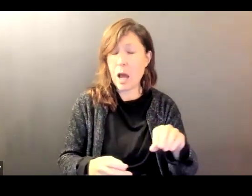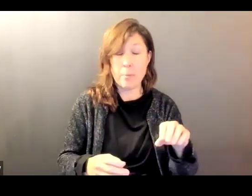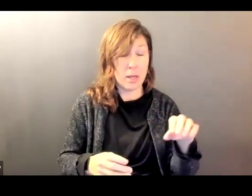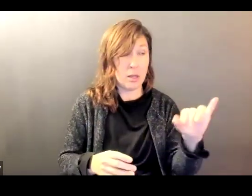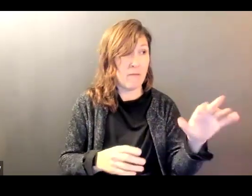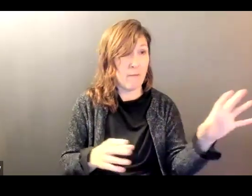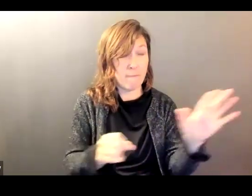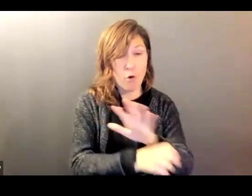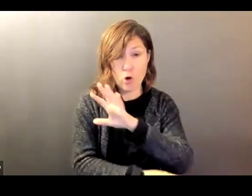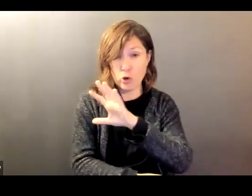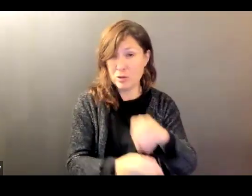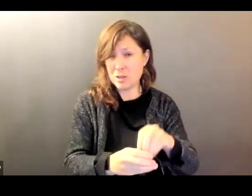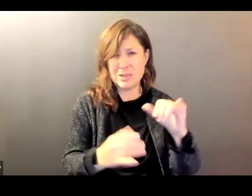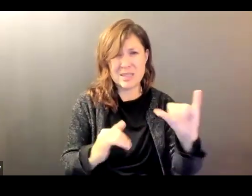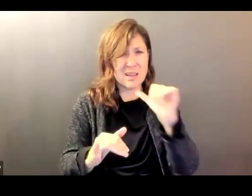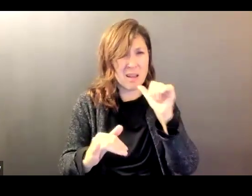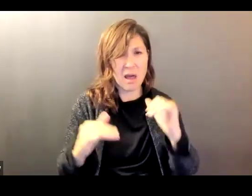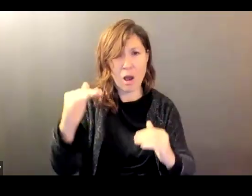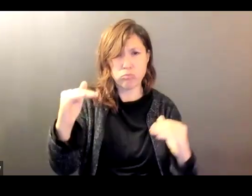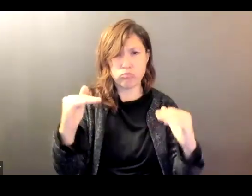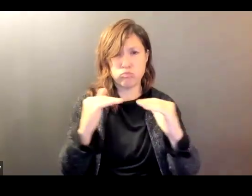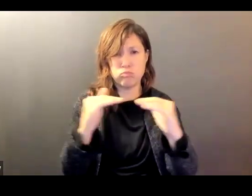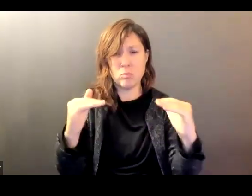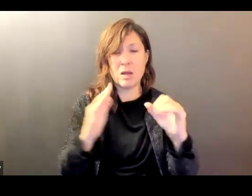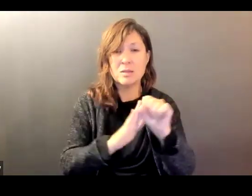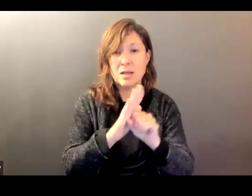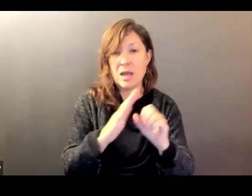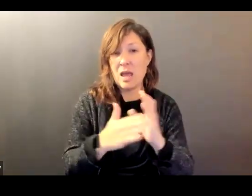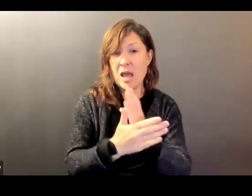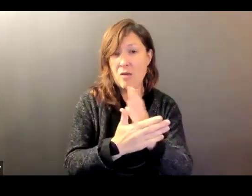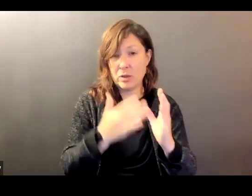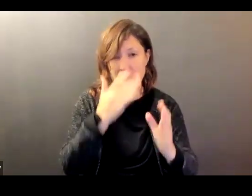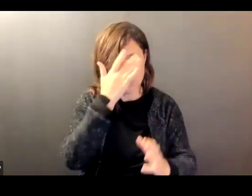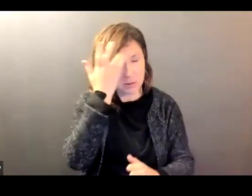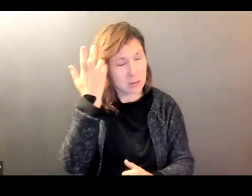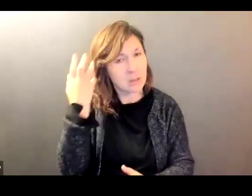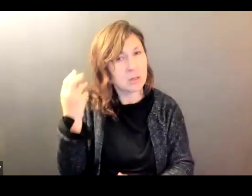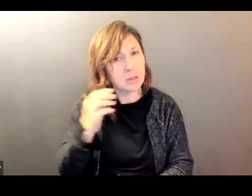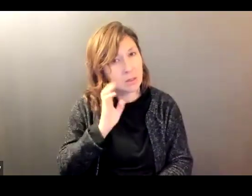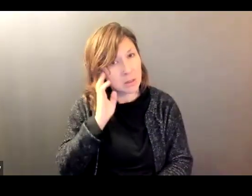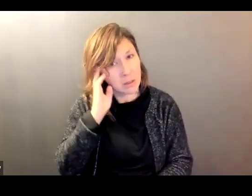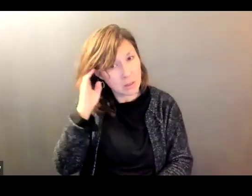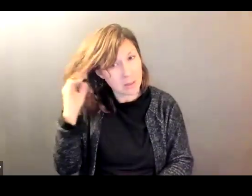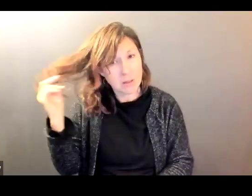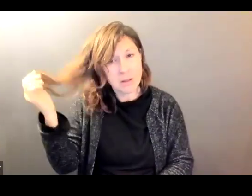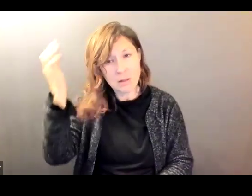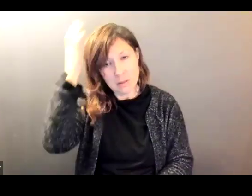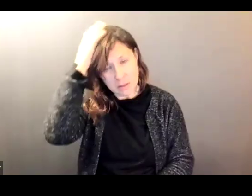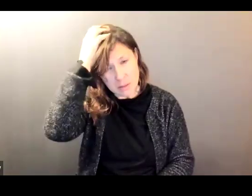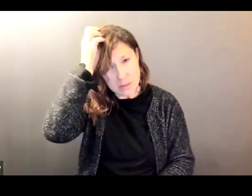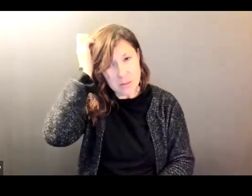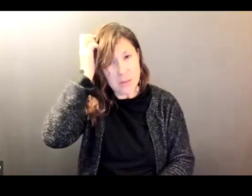not up to the state average. But So please allow partial me. inclusion, the substantially